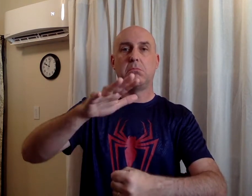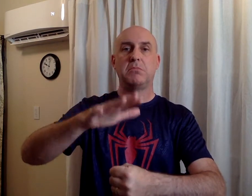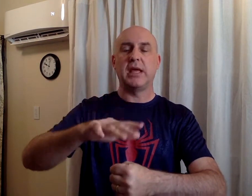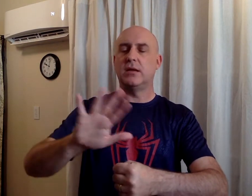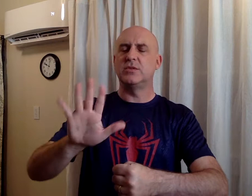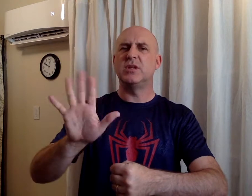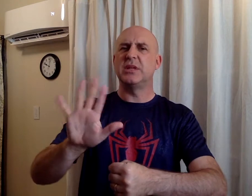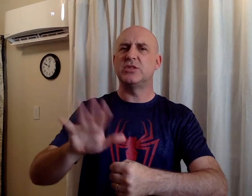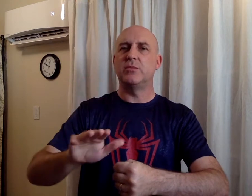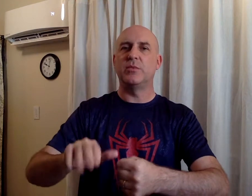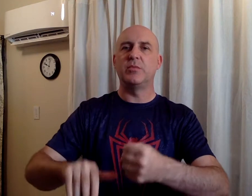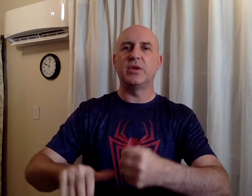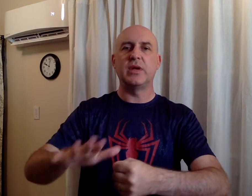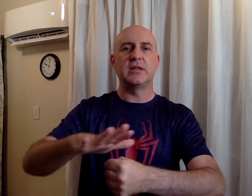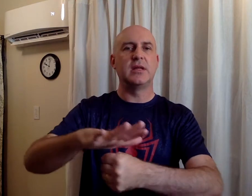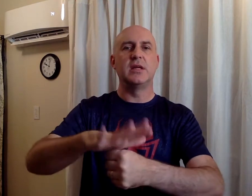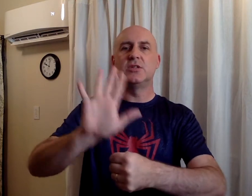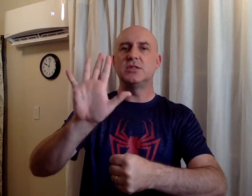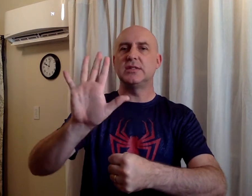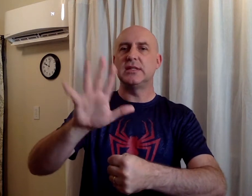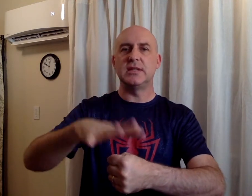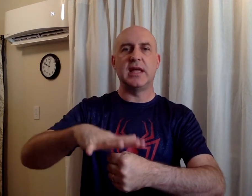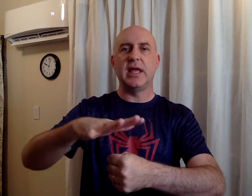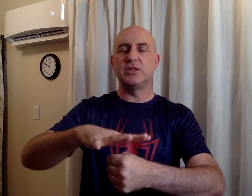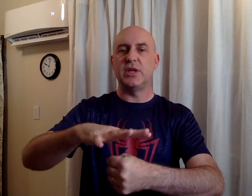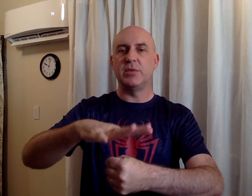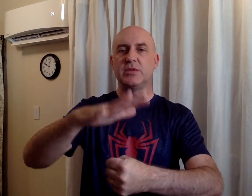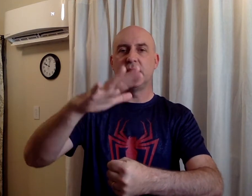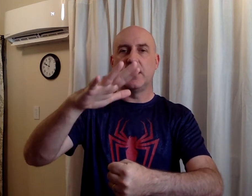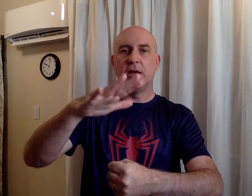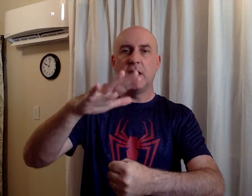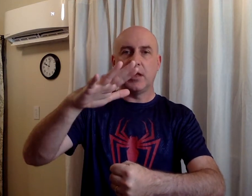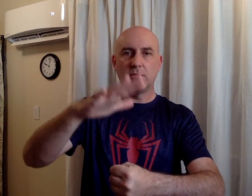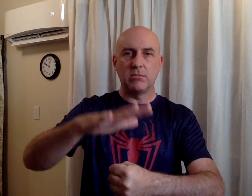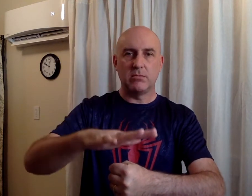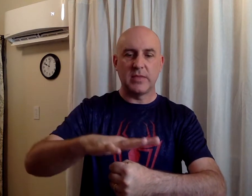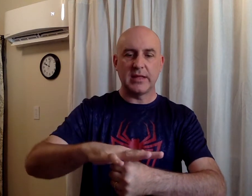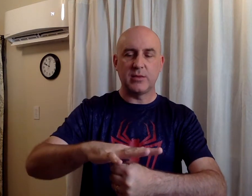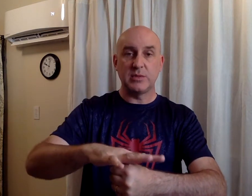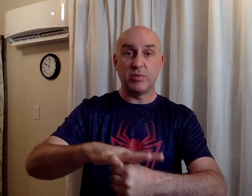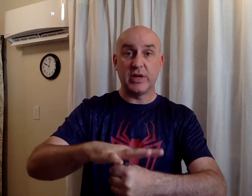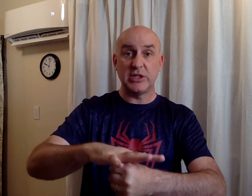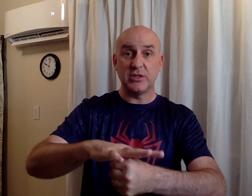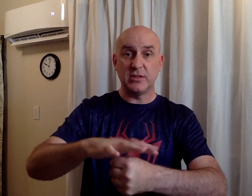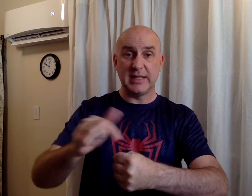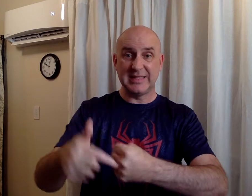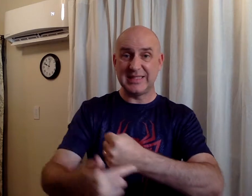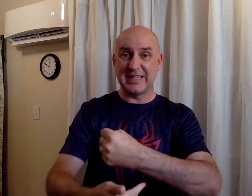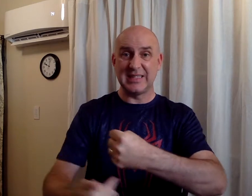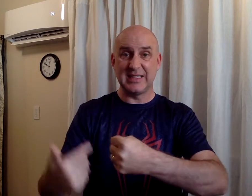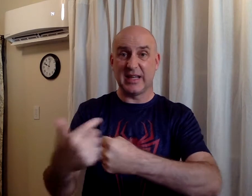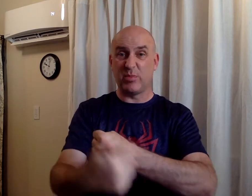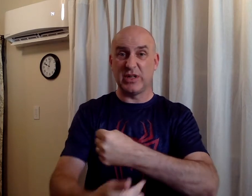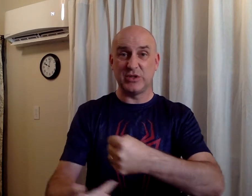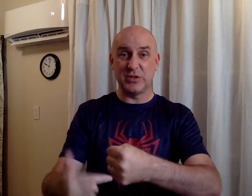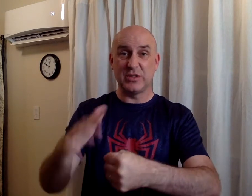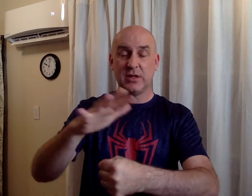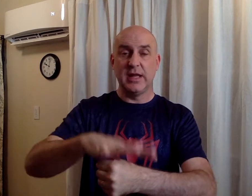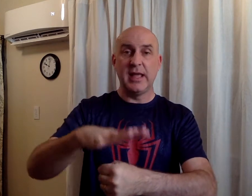Yeah, I'm trying to make sure I'm remembering correctly. Just stays in that hand shape and just, like there was pressure, and this is like a pressure cooker, and